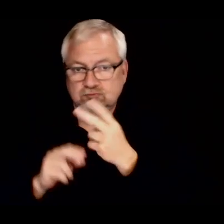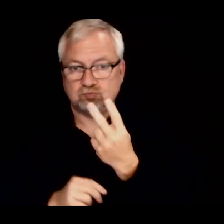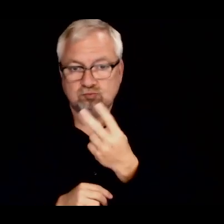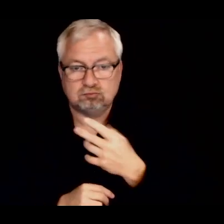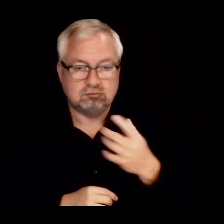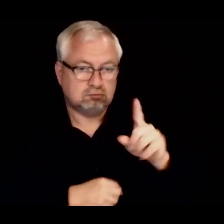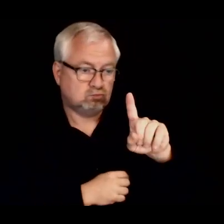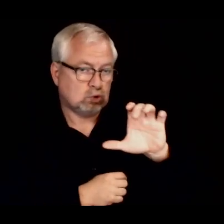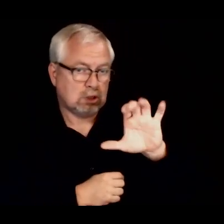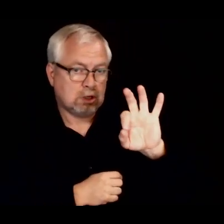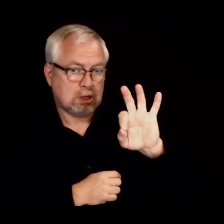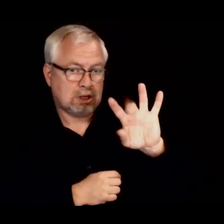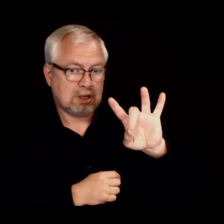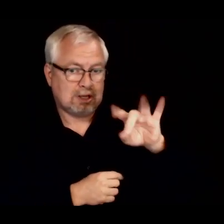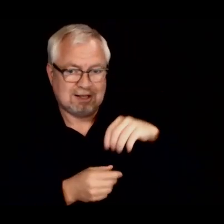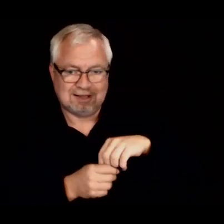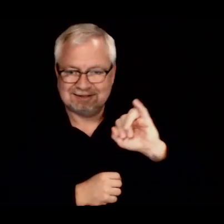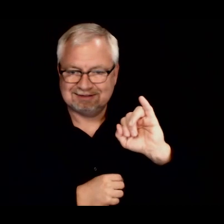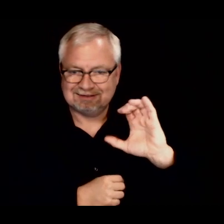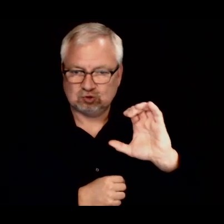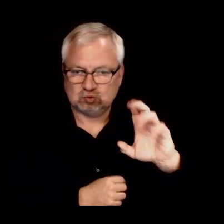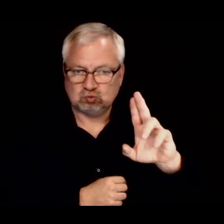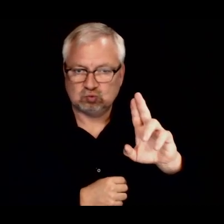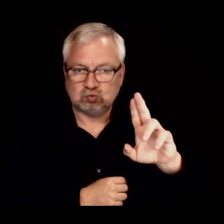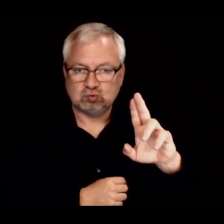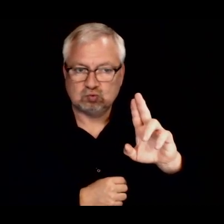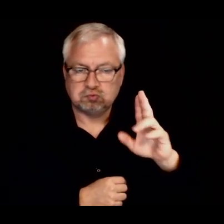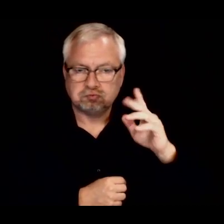5th straight day of decrease in that level of care.